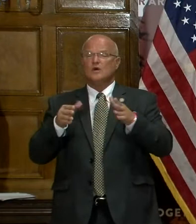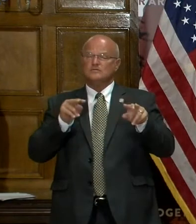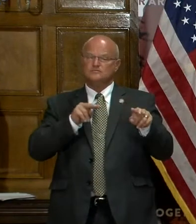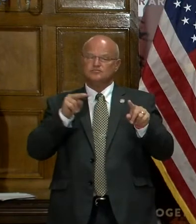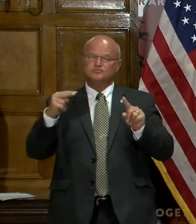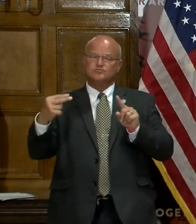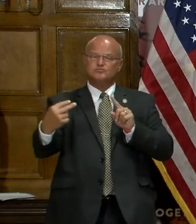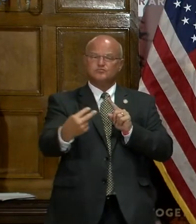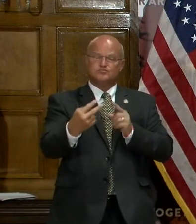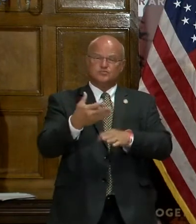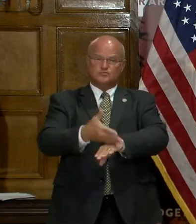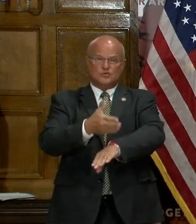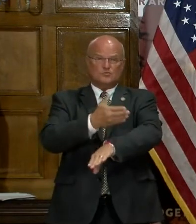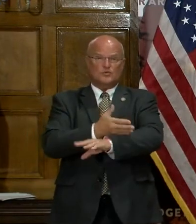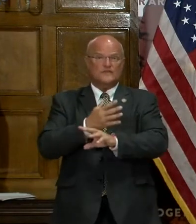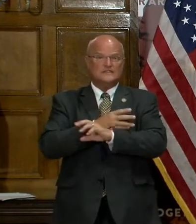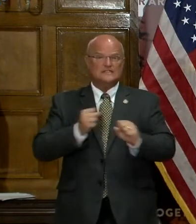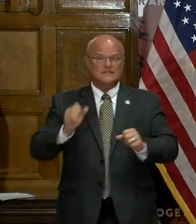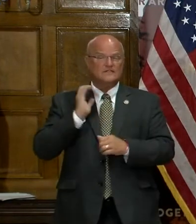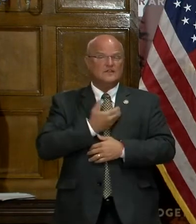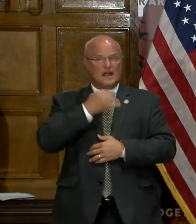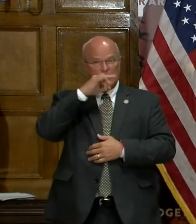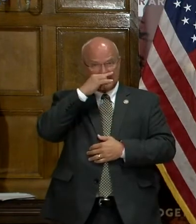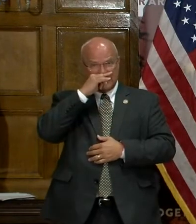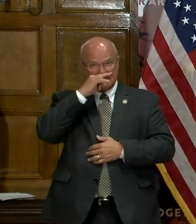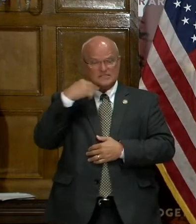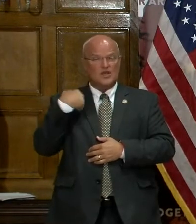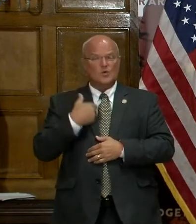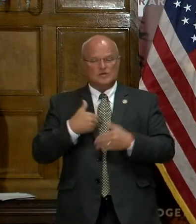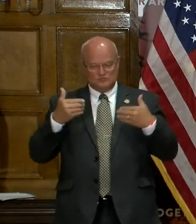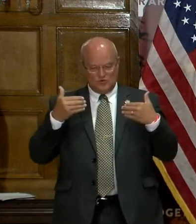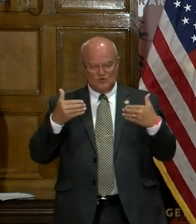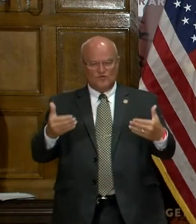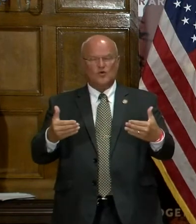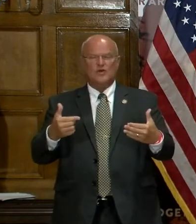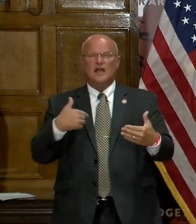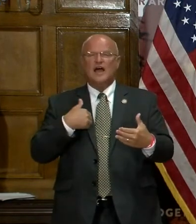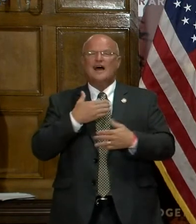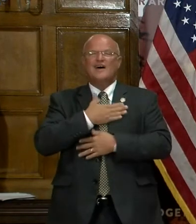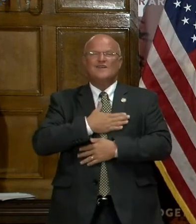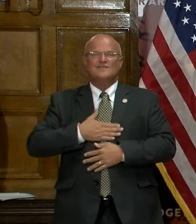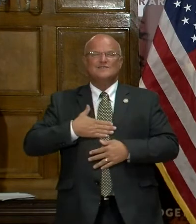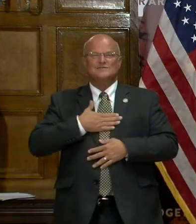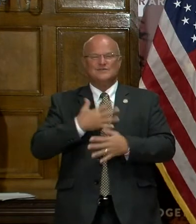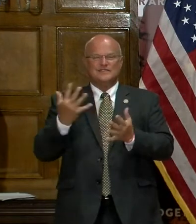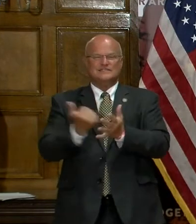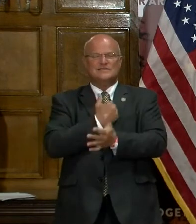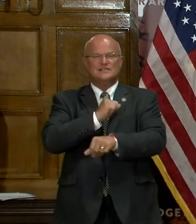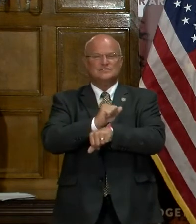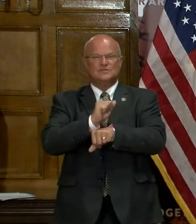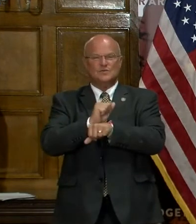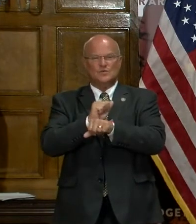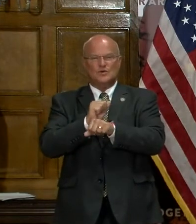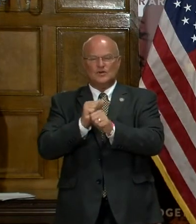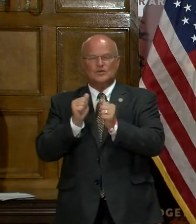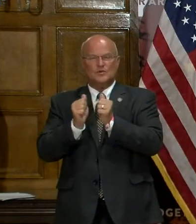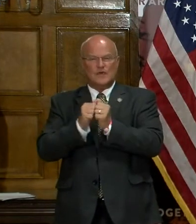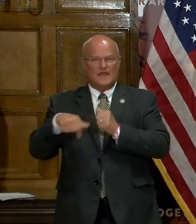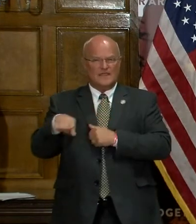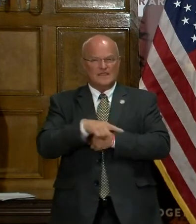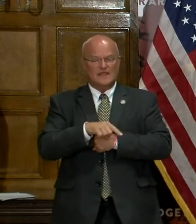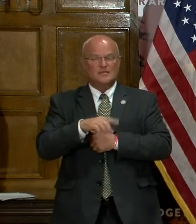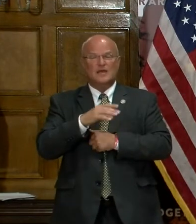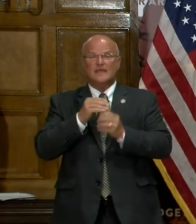at things to improve the safety of our kids as we move forward. And I've enjoyed the opportunity to work with them, especially the leadership of